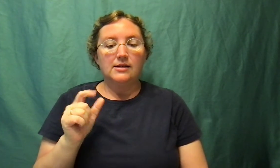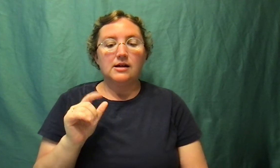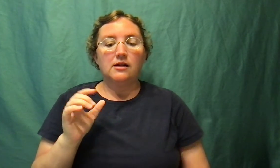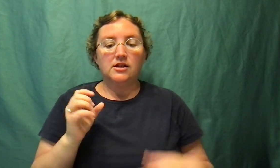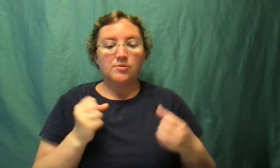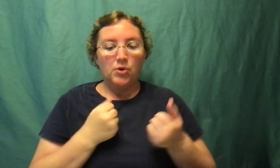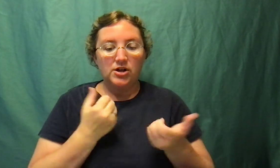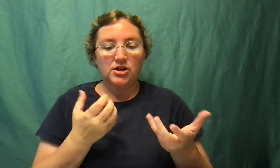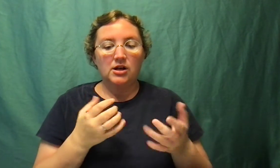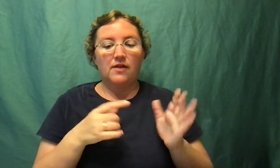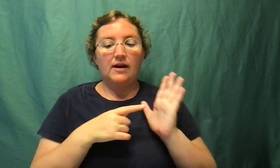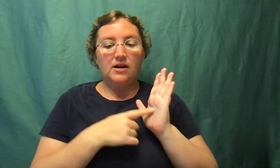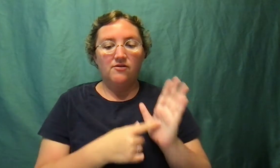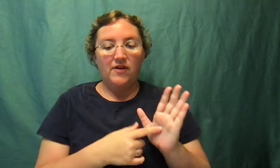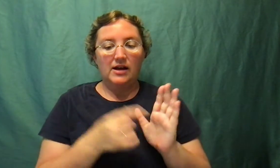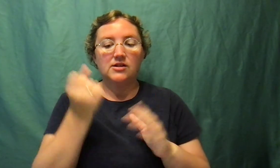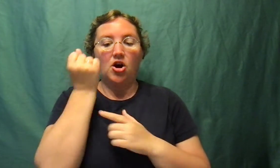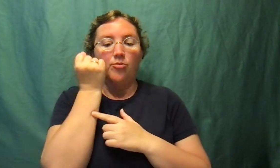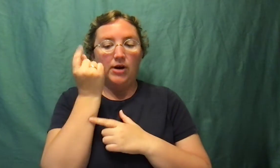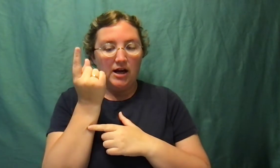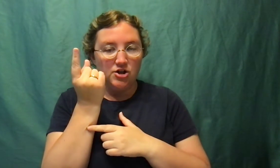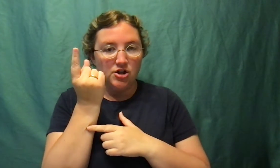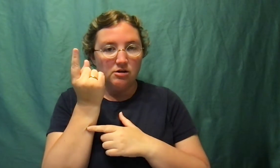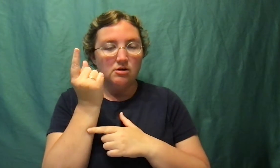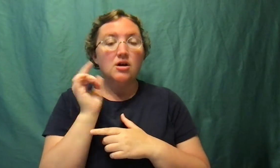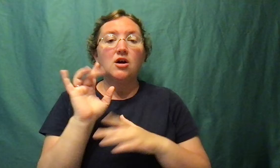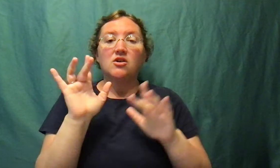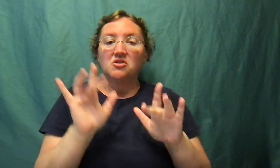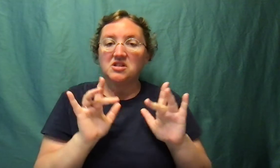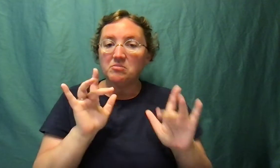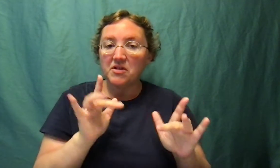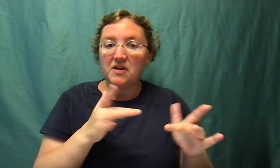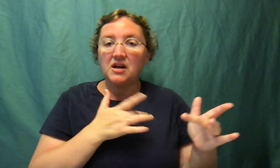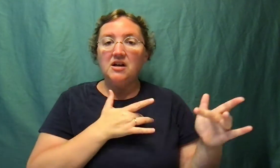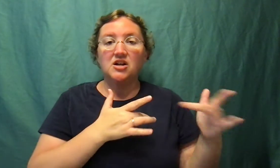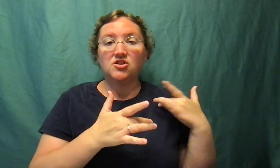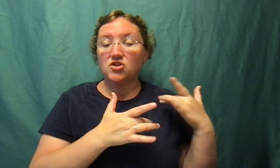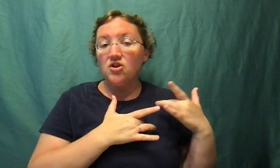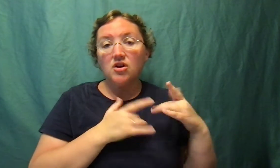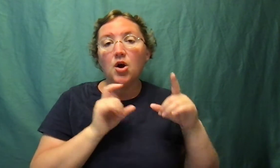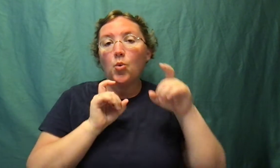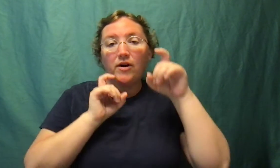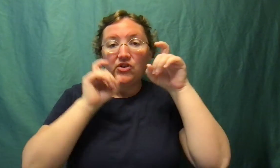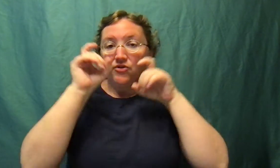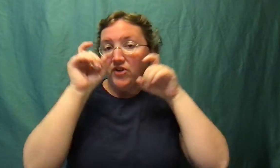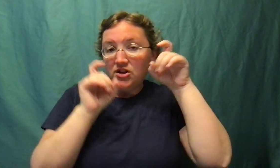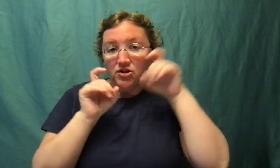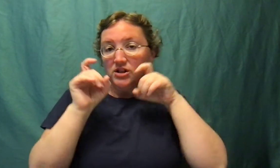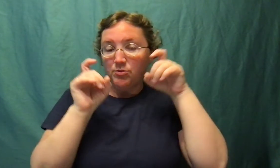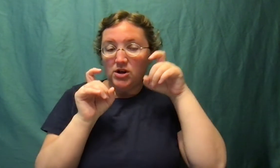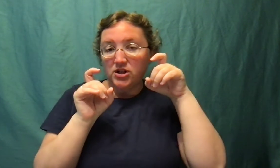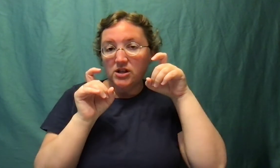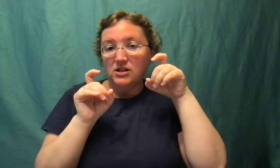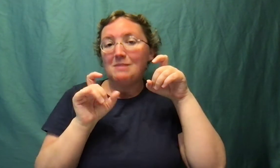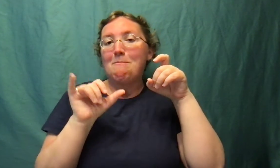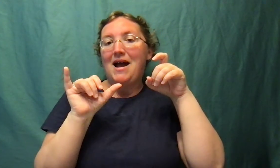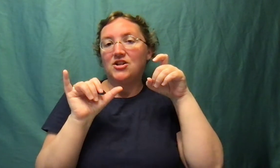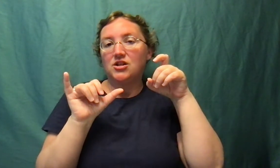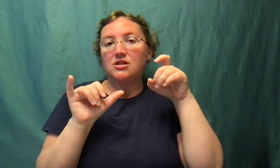ASL expression that conveys comprehension, sympathy, concern, whatever your facial expression is, it matches